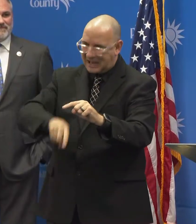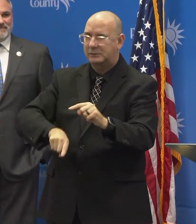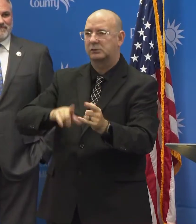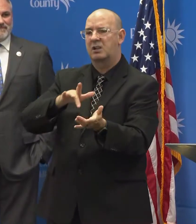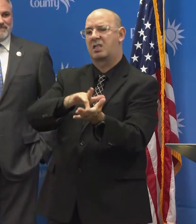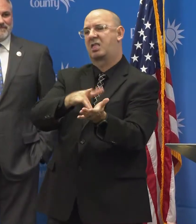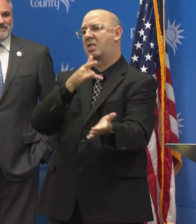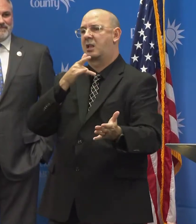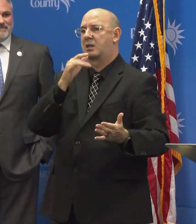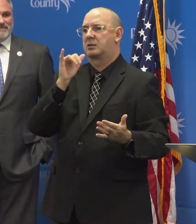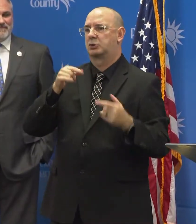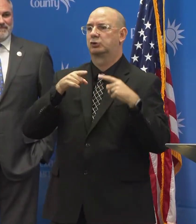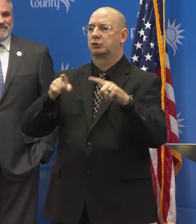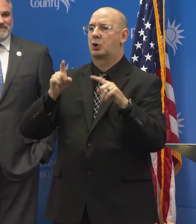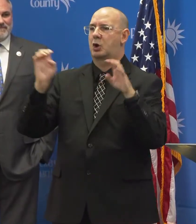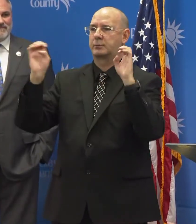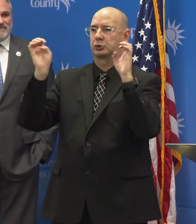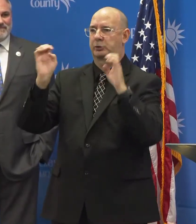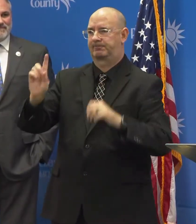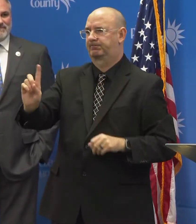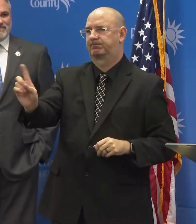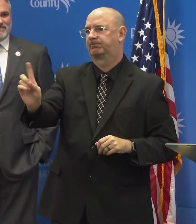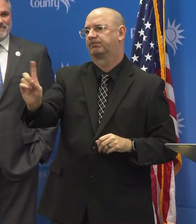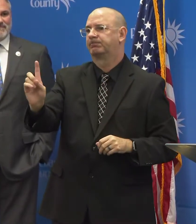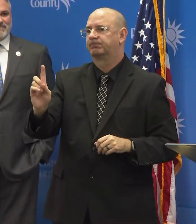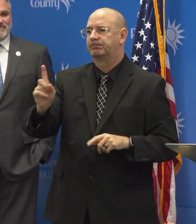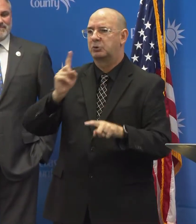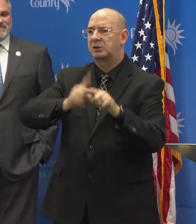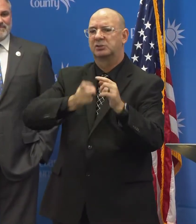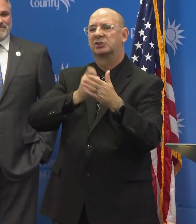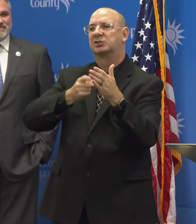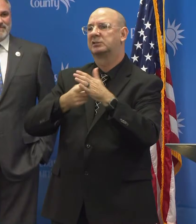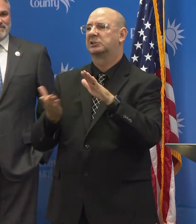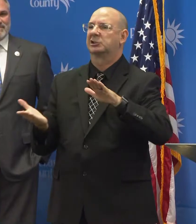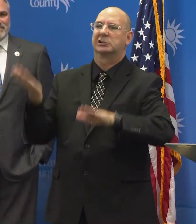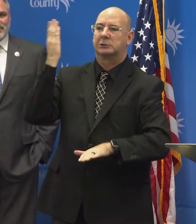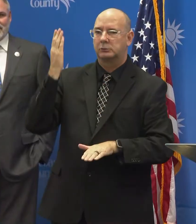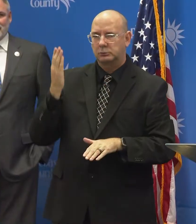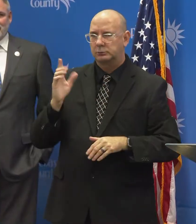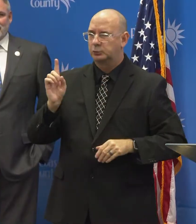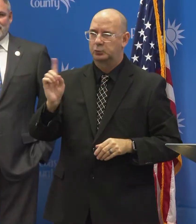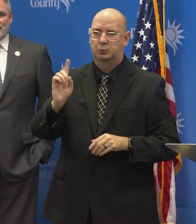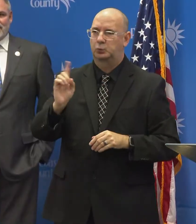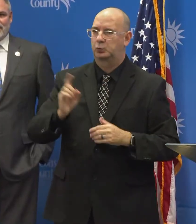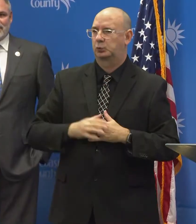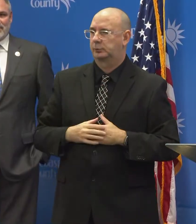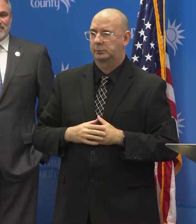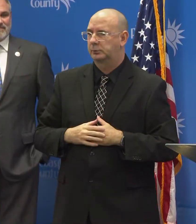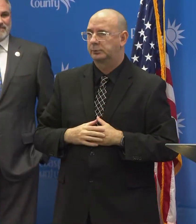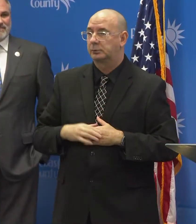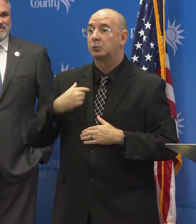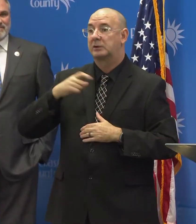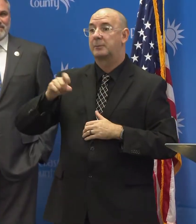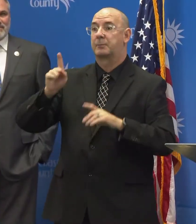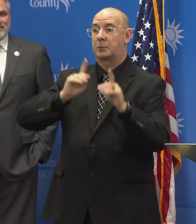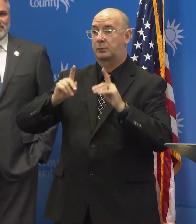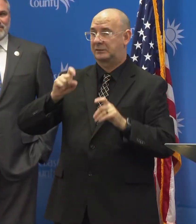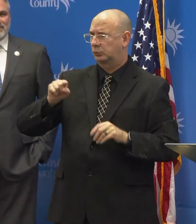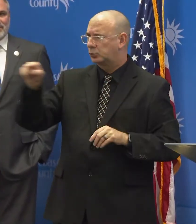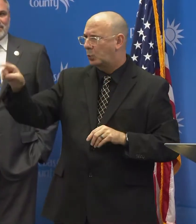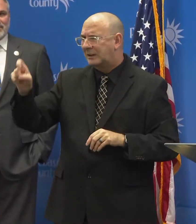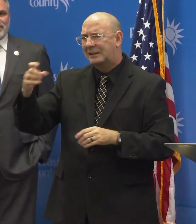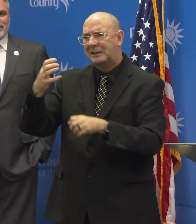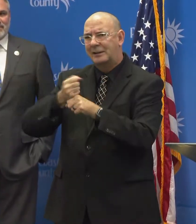emergency situation and drastically increase prices. We need people to be able to obtain these supplies